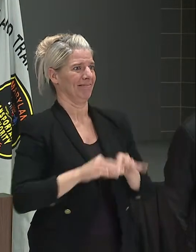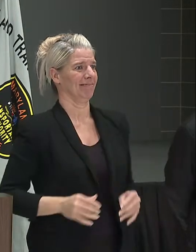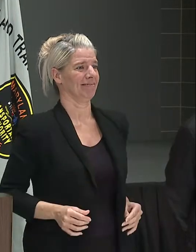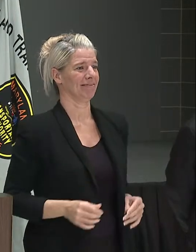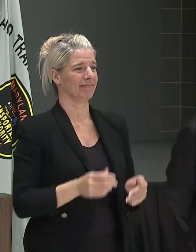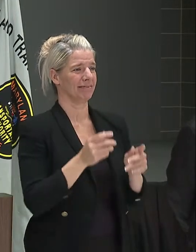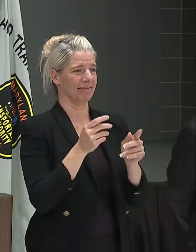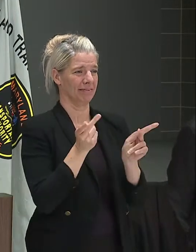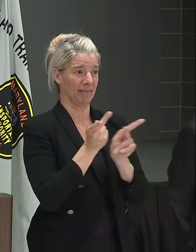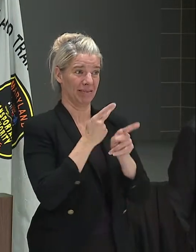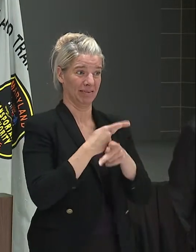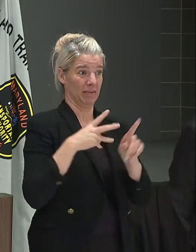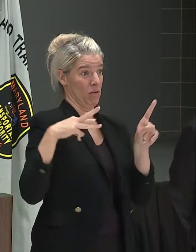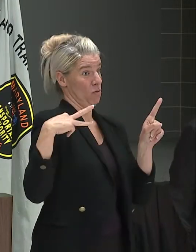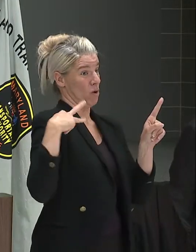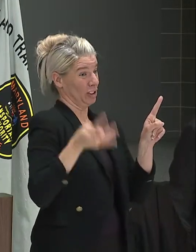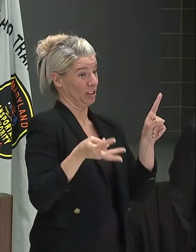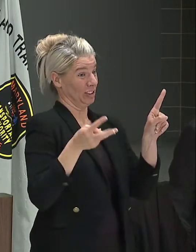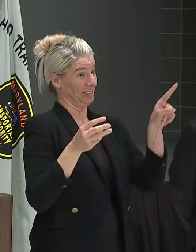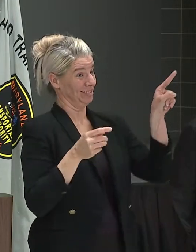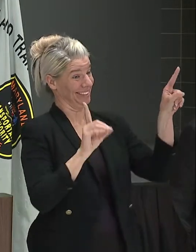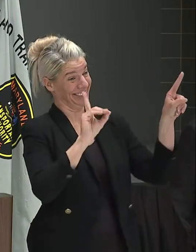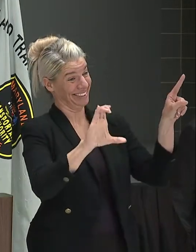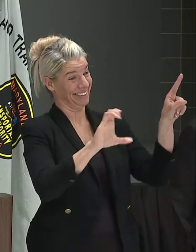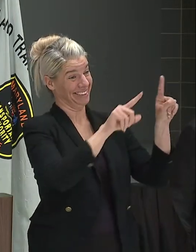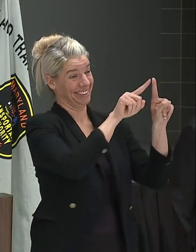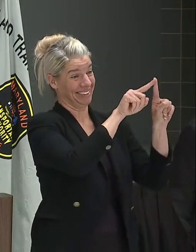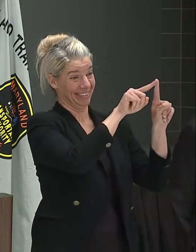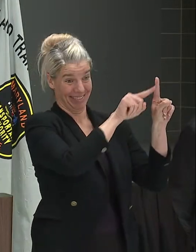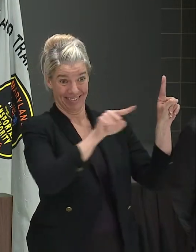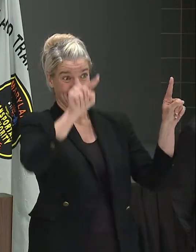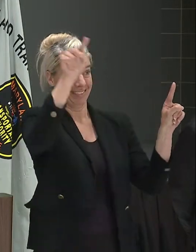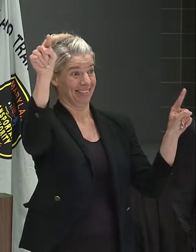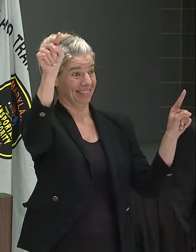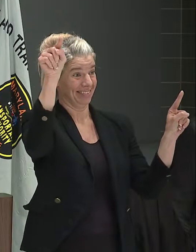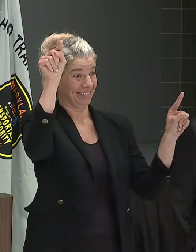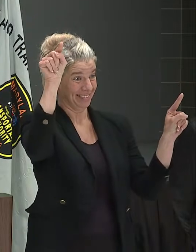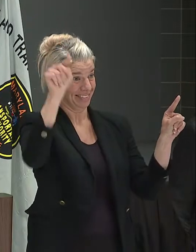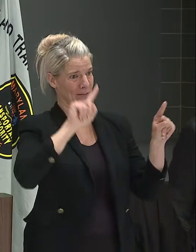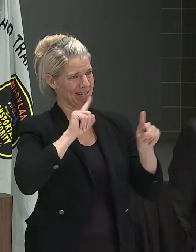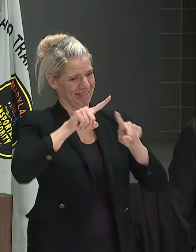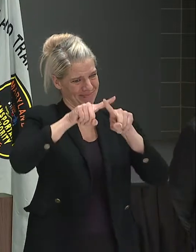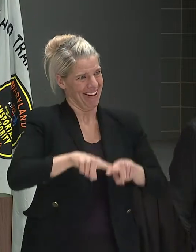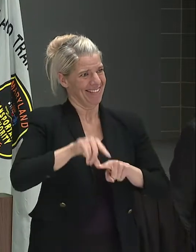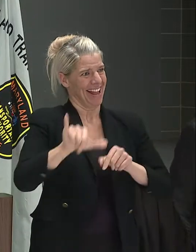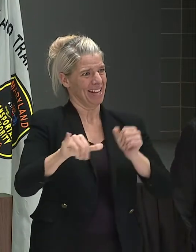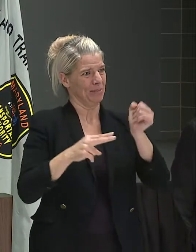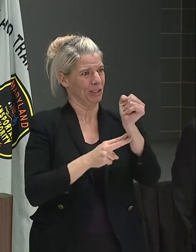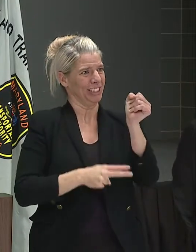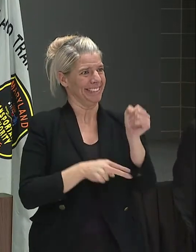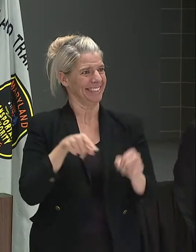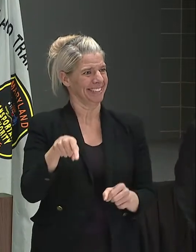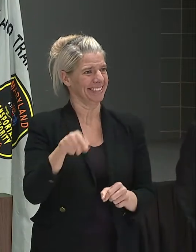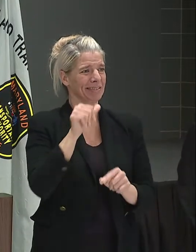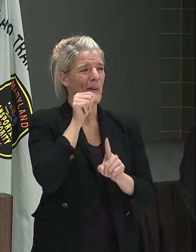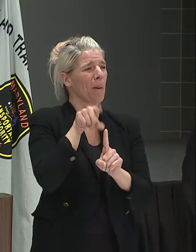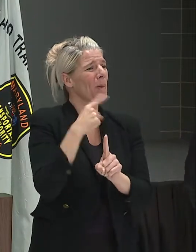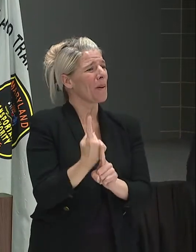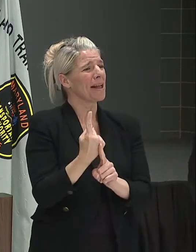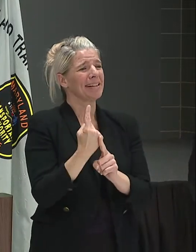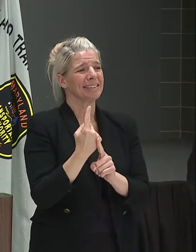from Washington to Wilmington, you probably depend on the Key Bridge. We're not just talking about a Baltimore